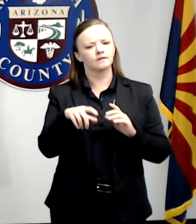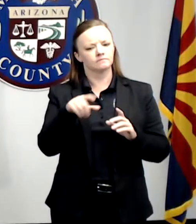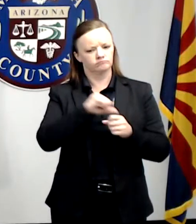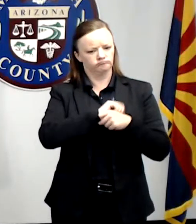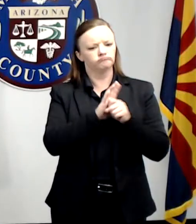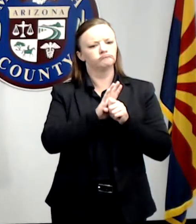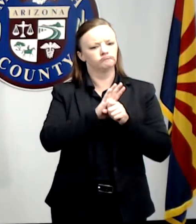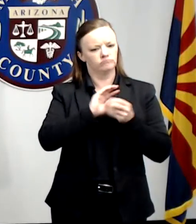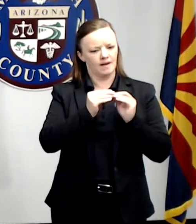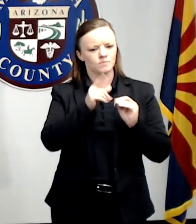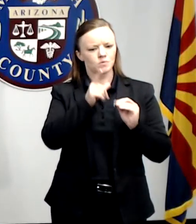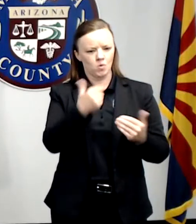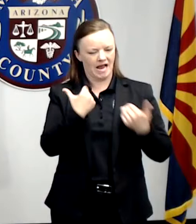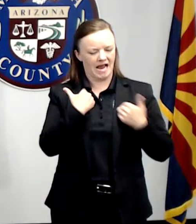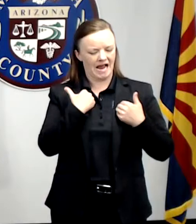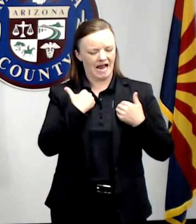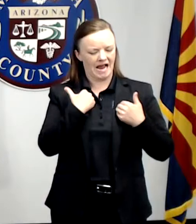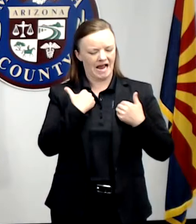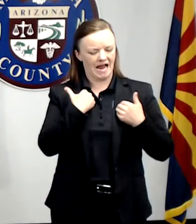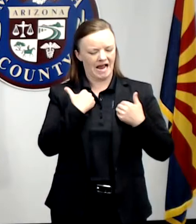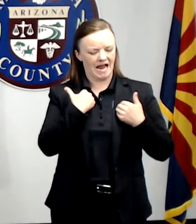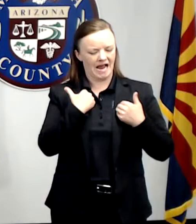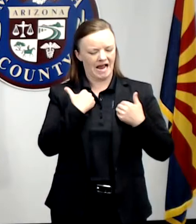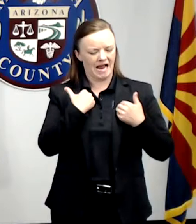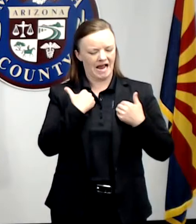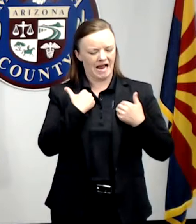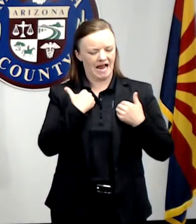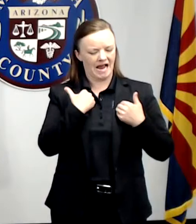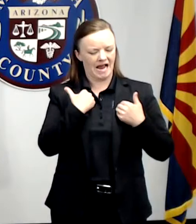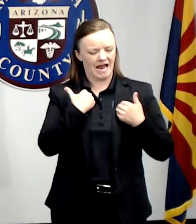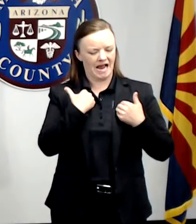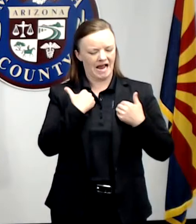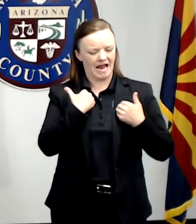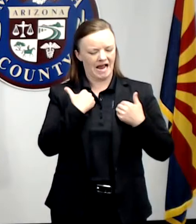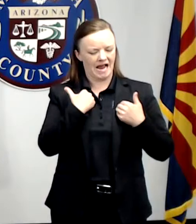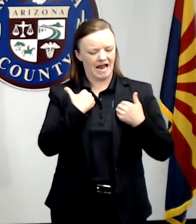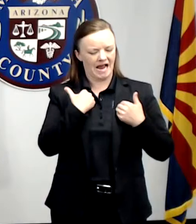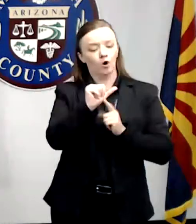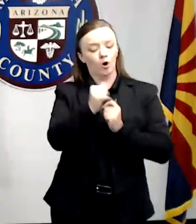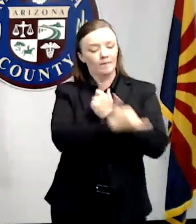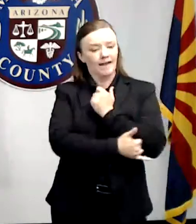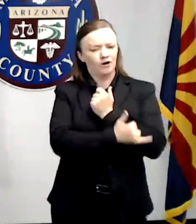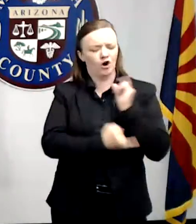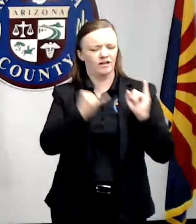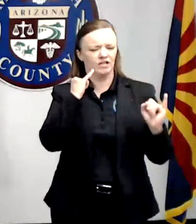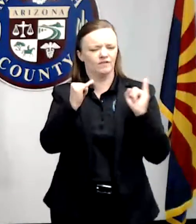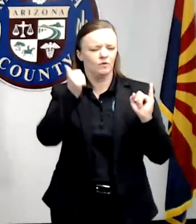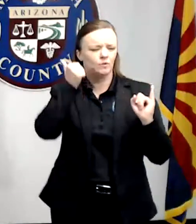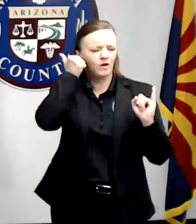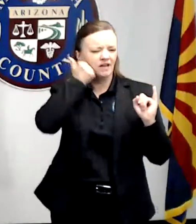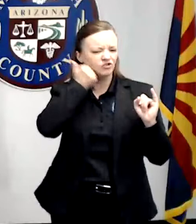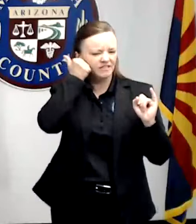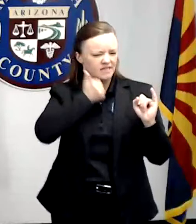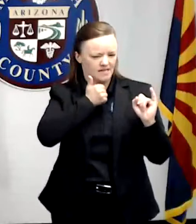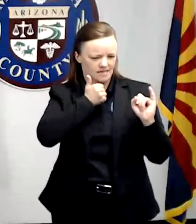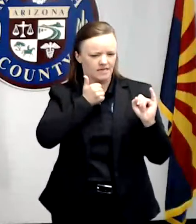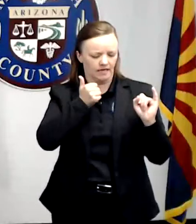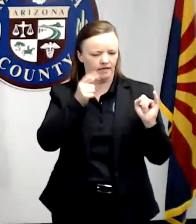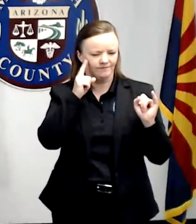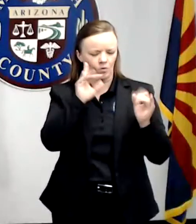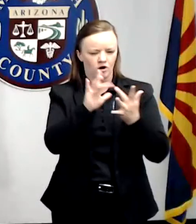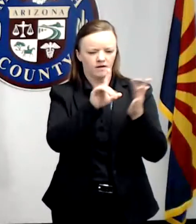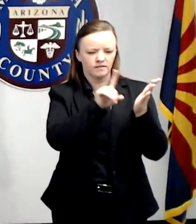many people in Maricopa County are being each day for contact tracing? He has follow-up questions if there are time.